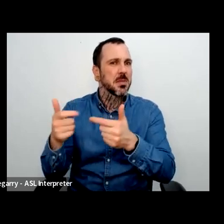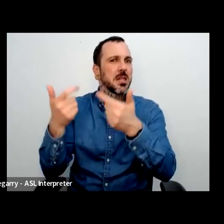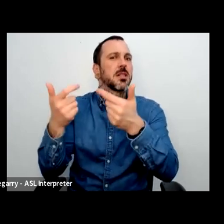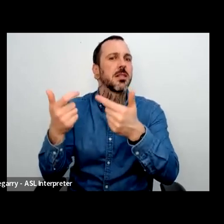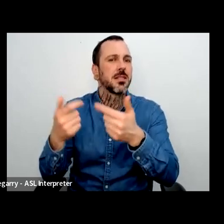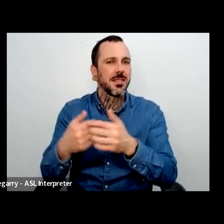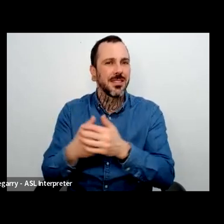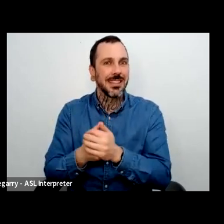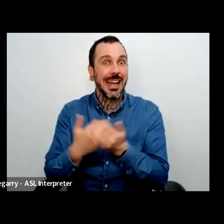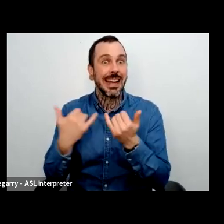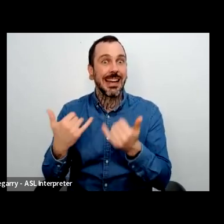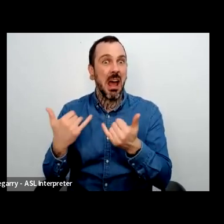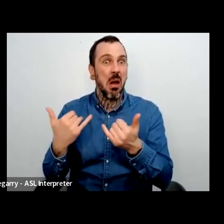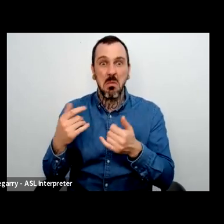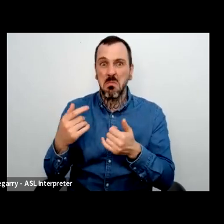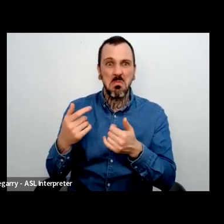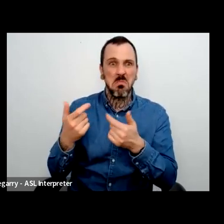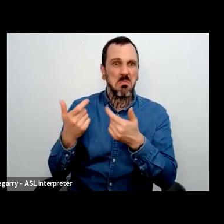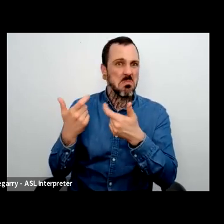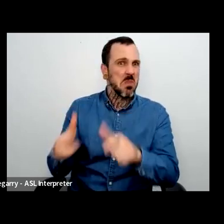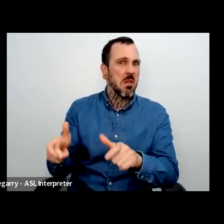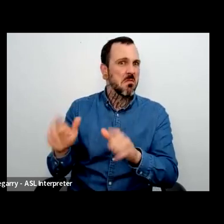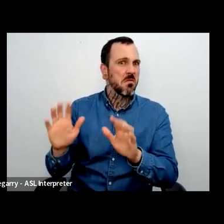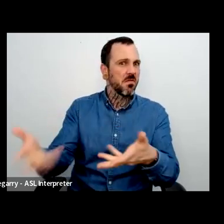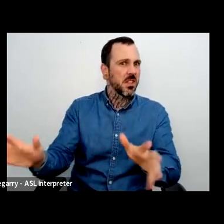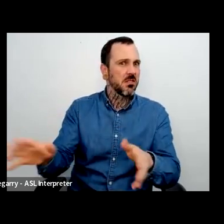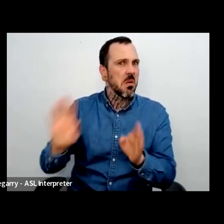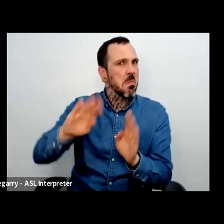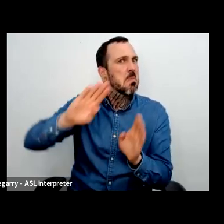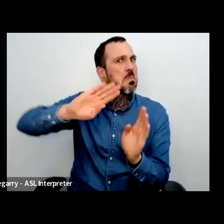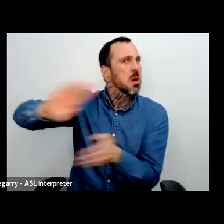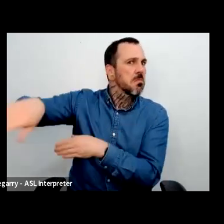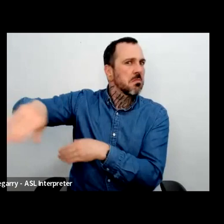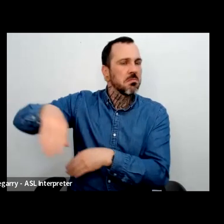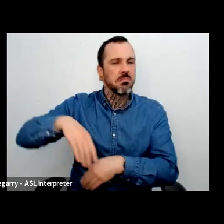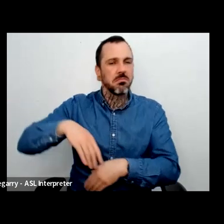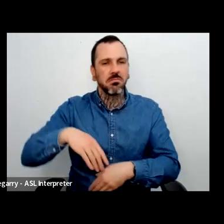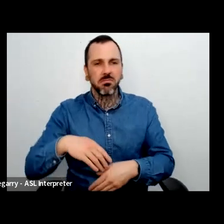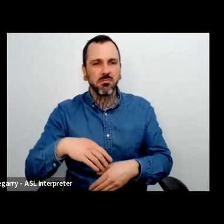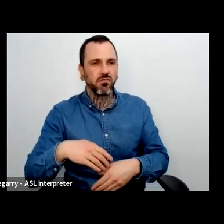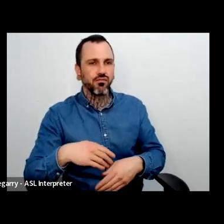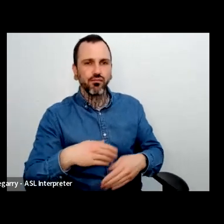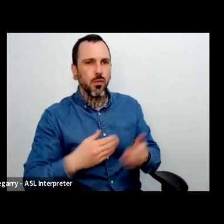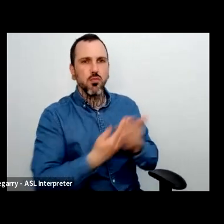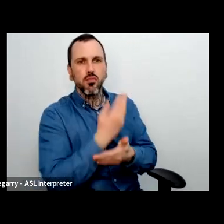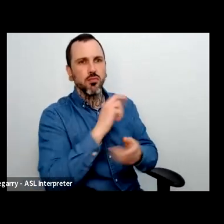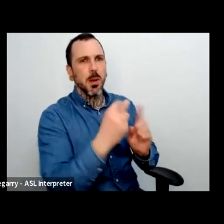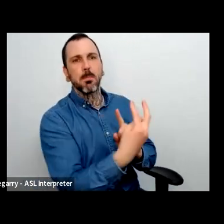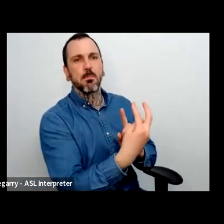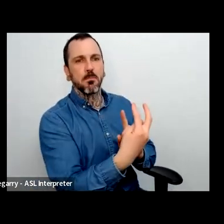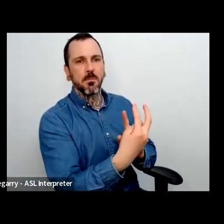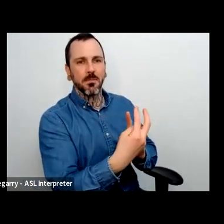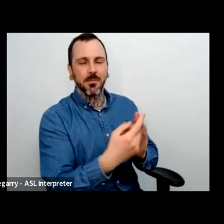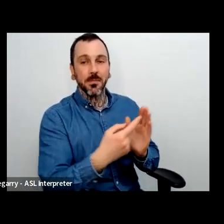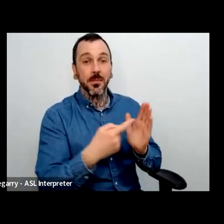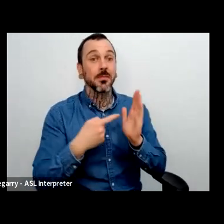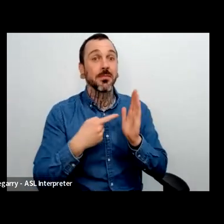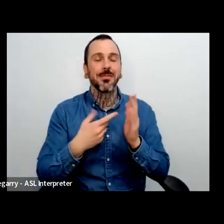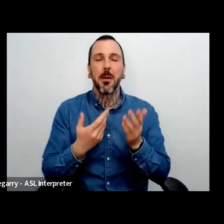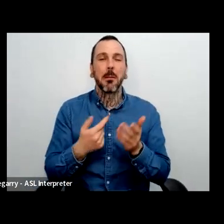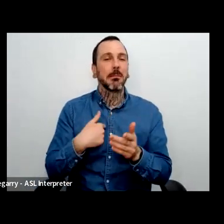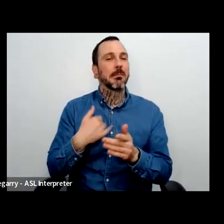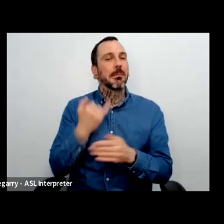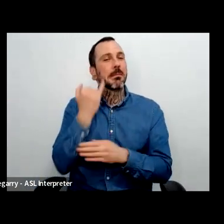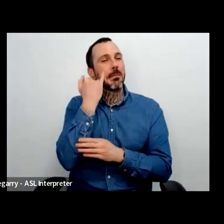they're all out the window now. There are the image that I think of is, after a forest fire, there is